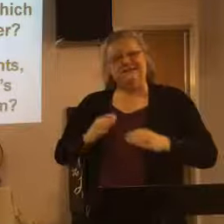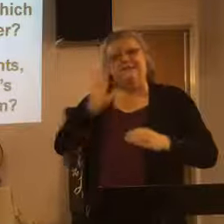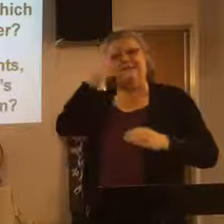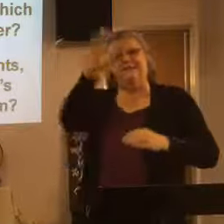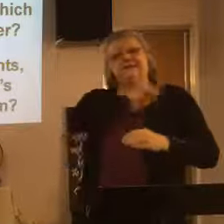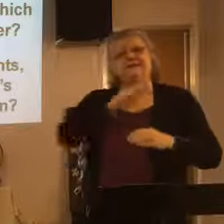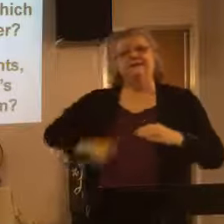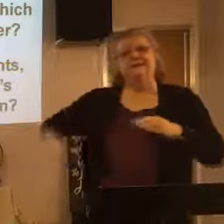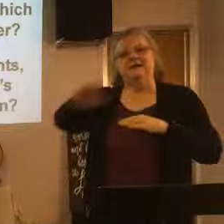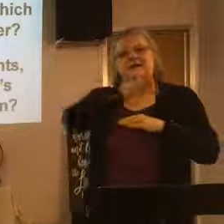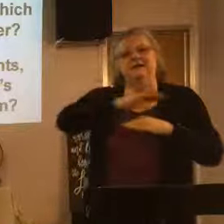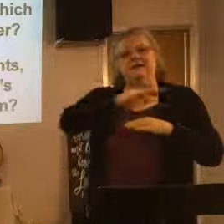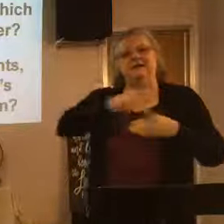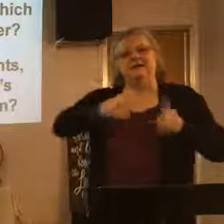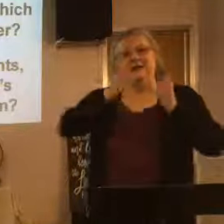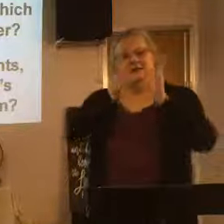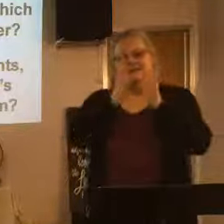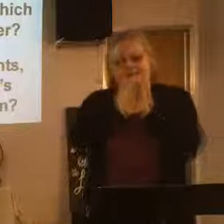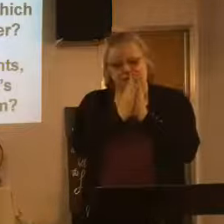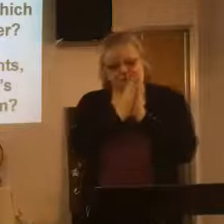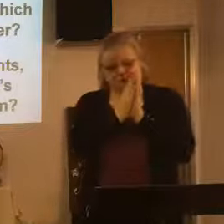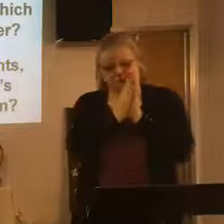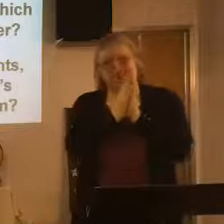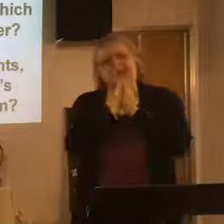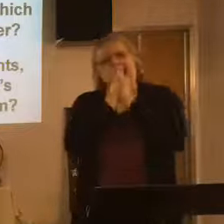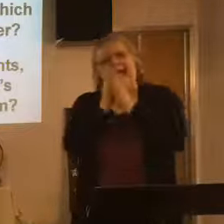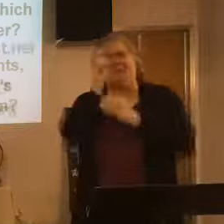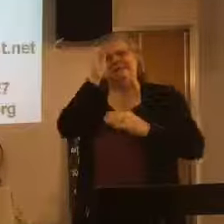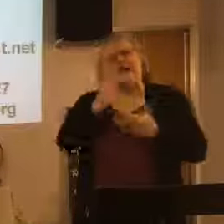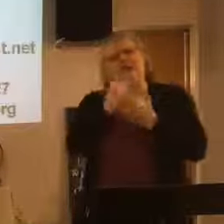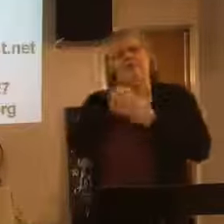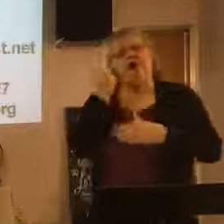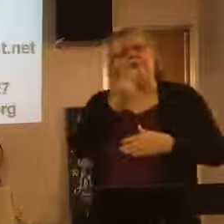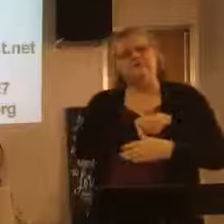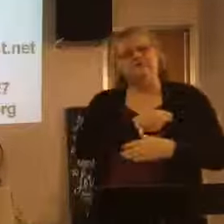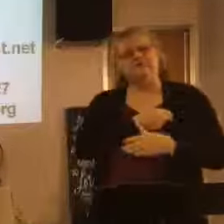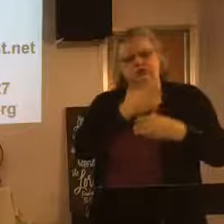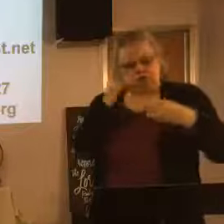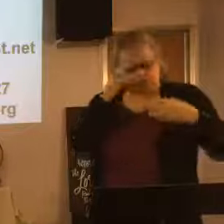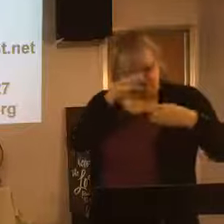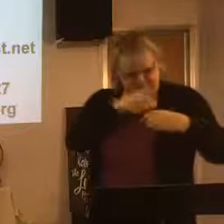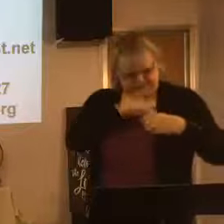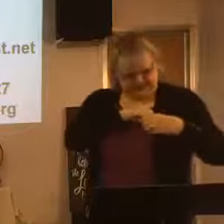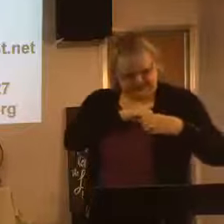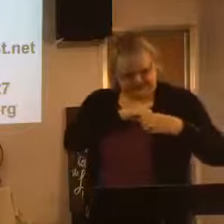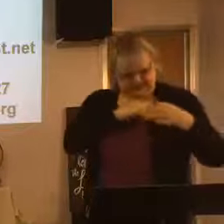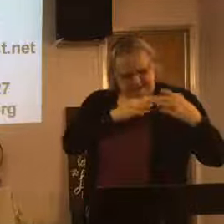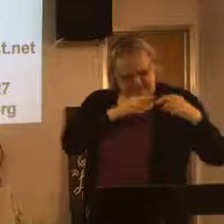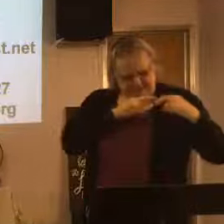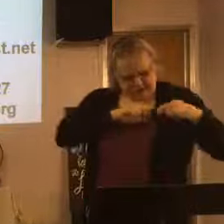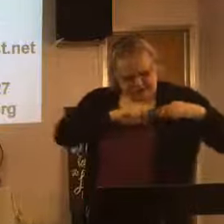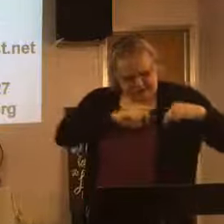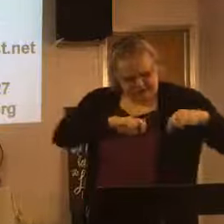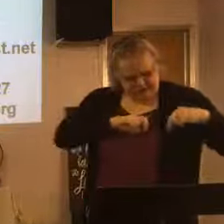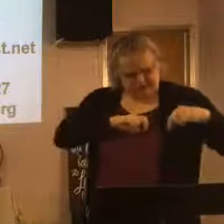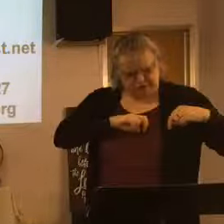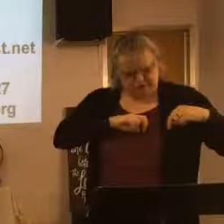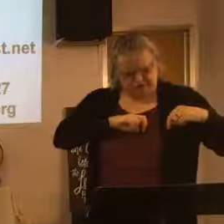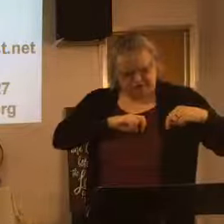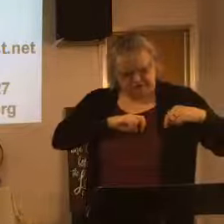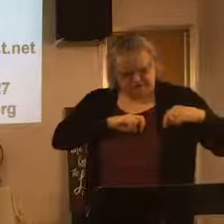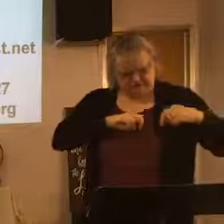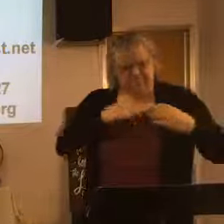God. Let's pray and ask God to help all of us look within our hearts and lives. And